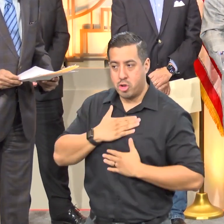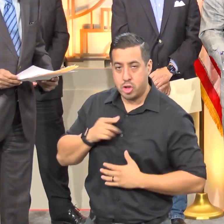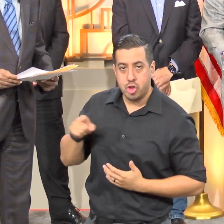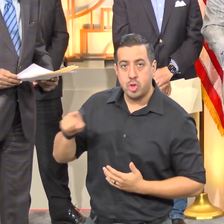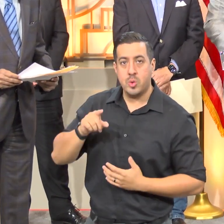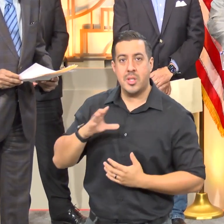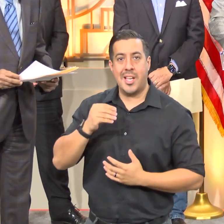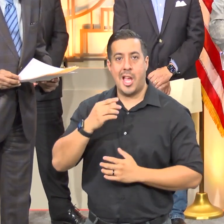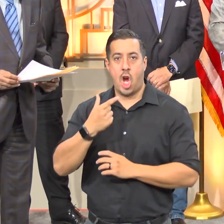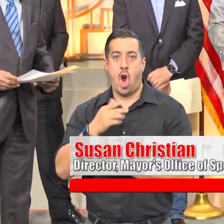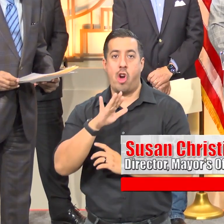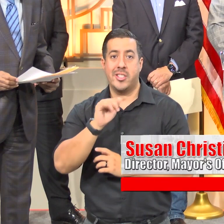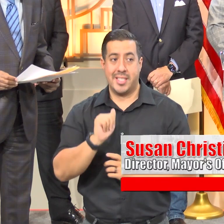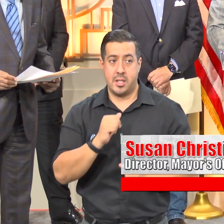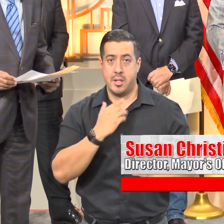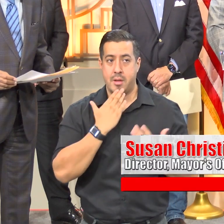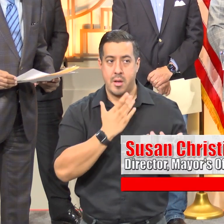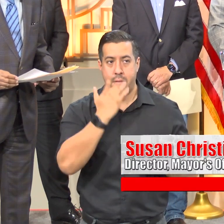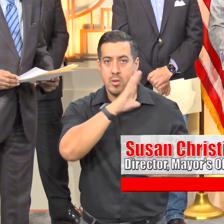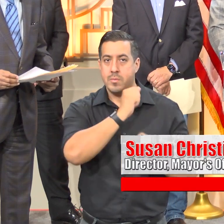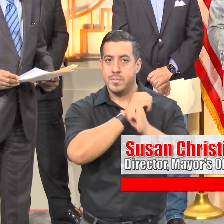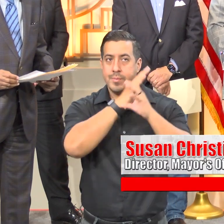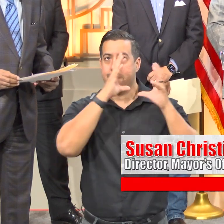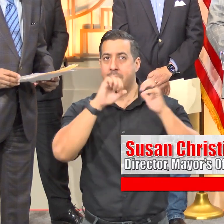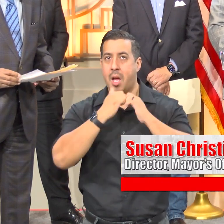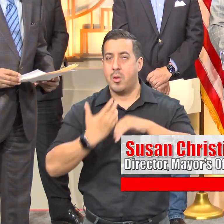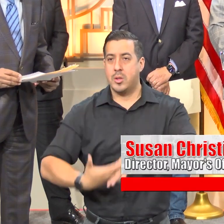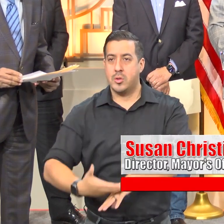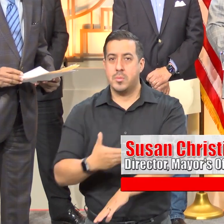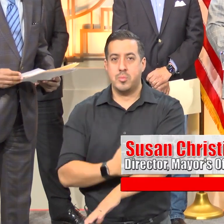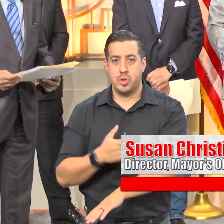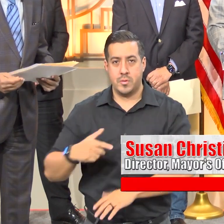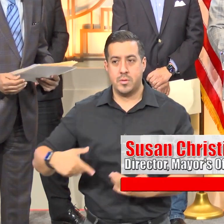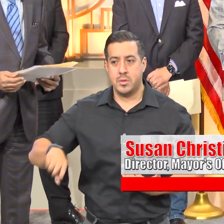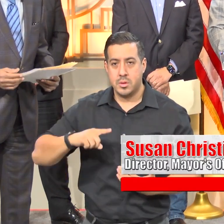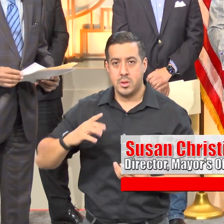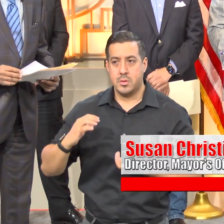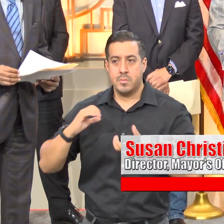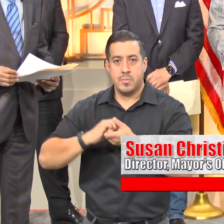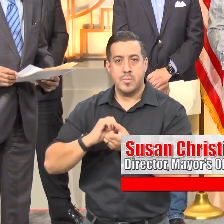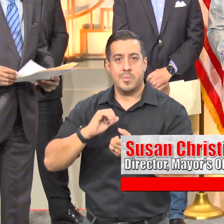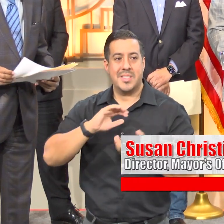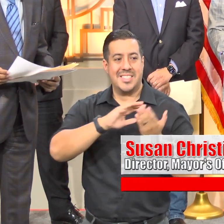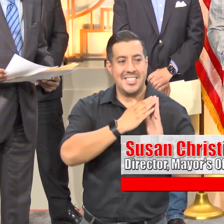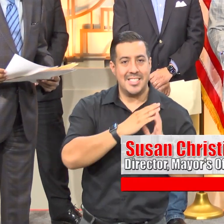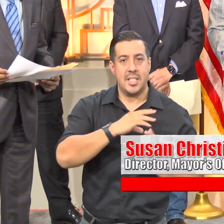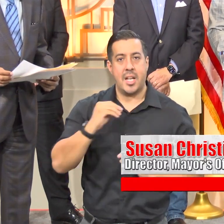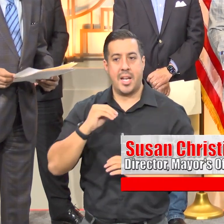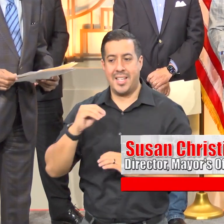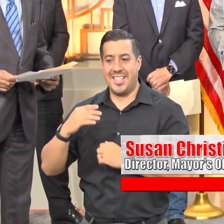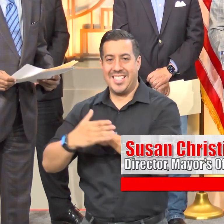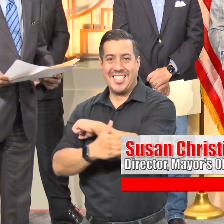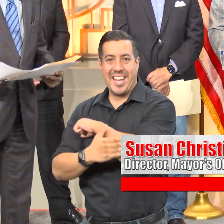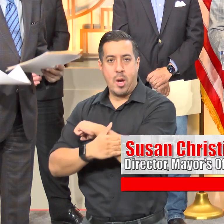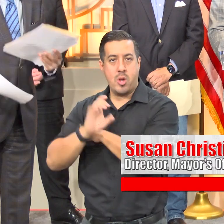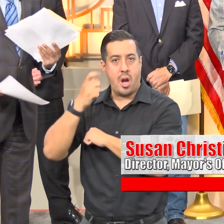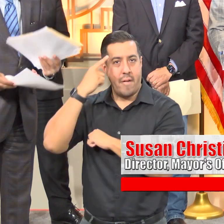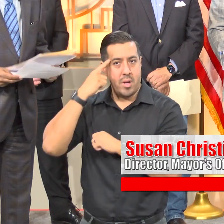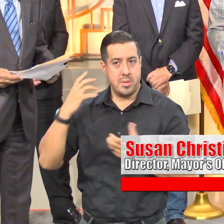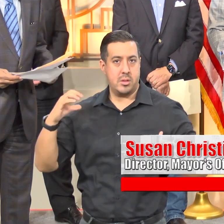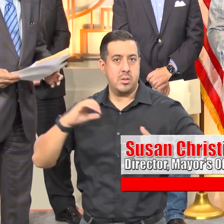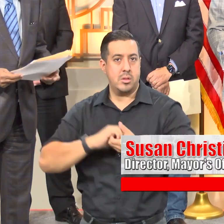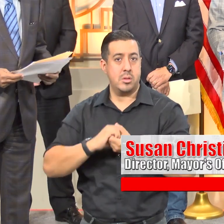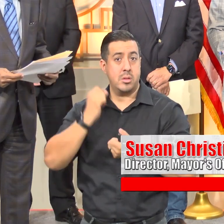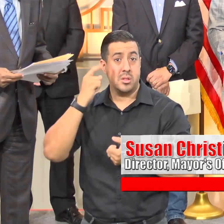Commissioner Garcia for having the vision to improve the collaboration between our city and county governments in this city already